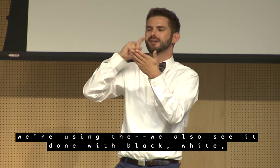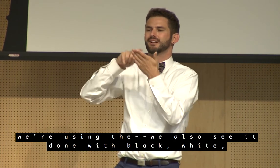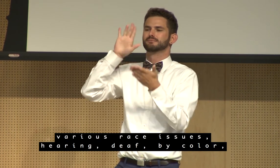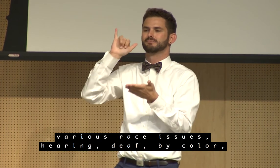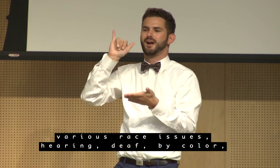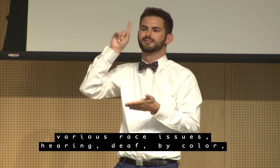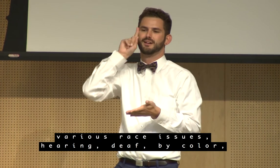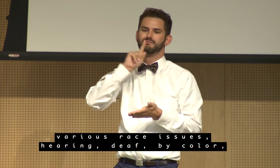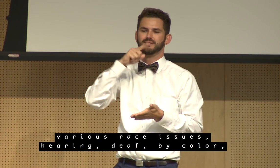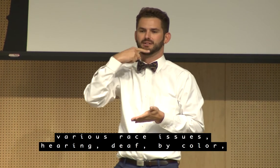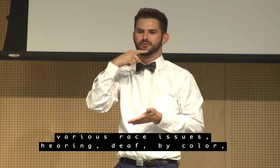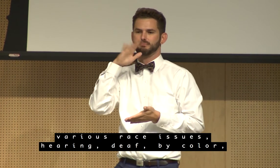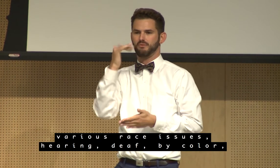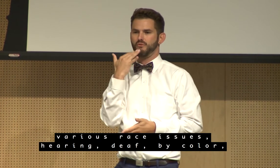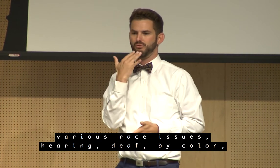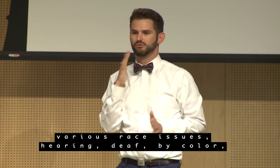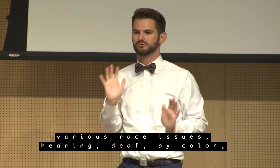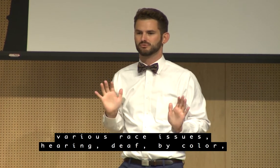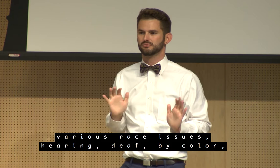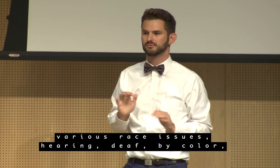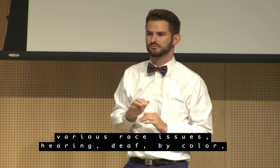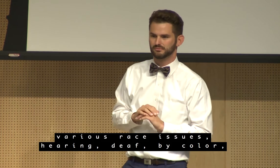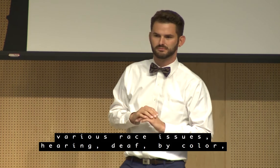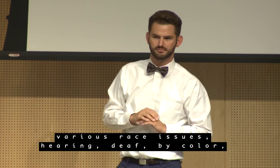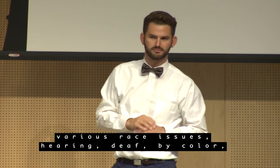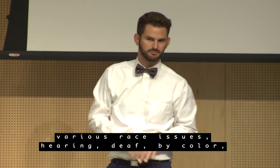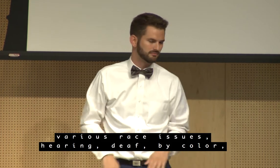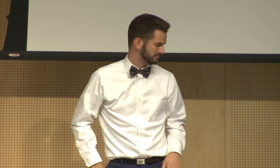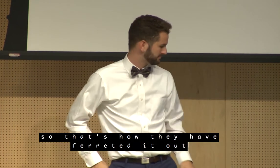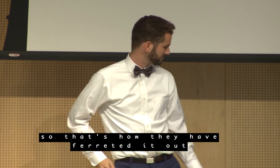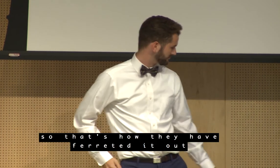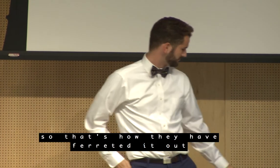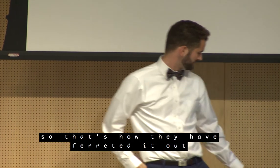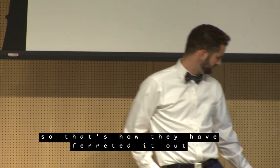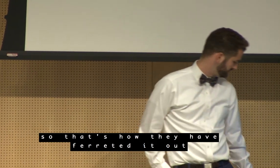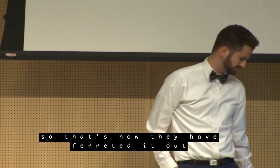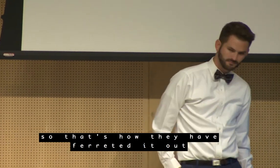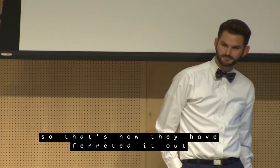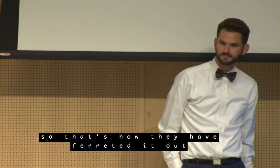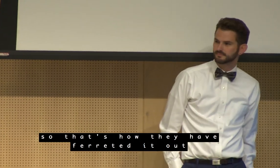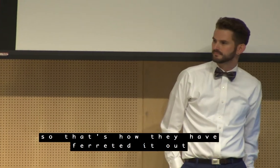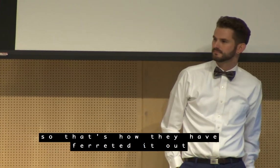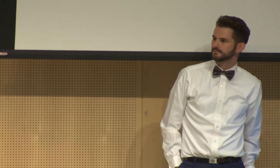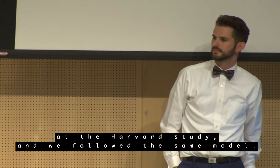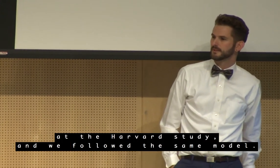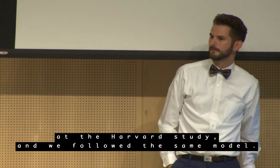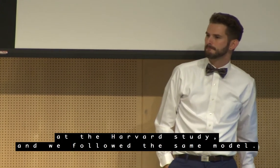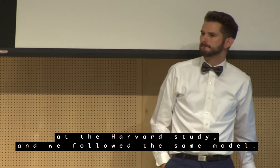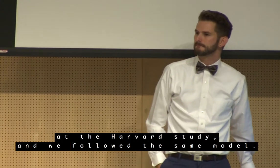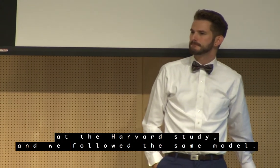race issues, hearing, deaf, by color. So that's how they've ferreted it out at the Harvard study, and we followed the same model.